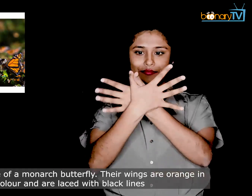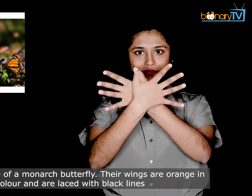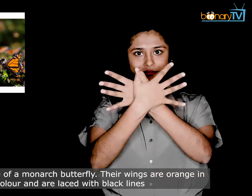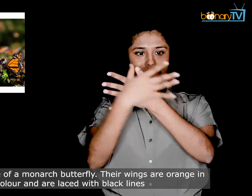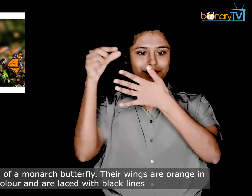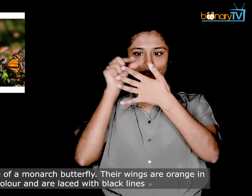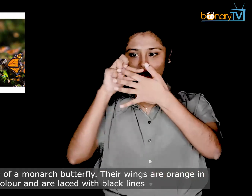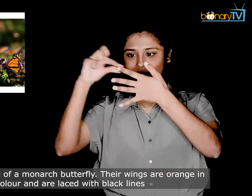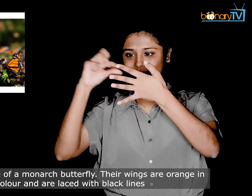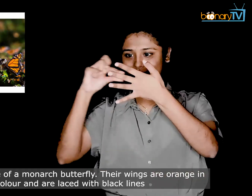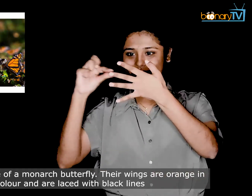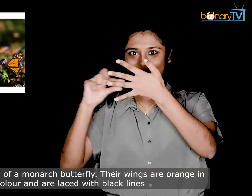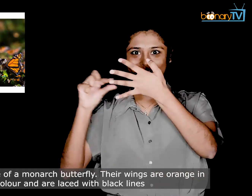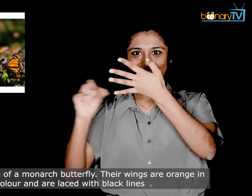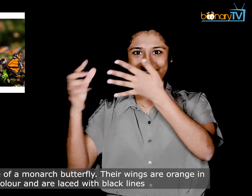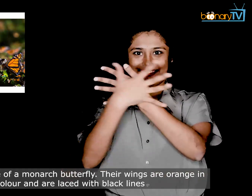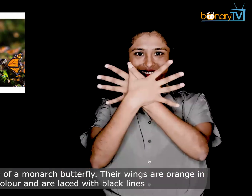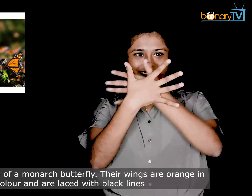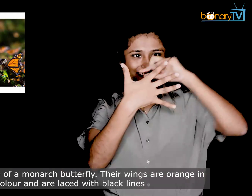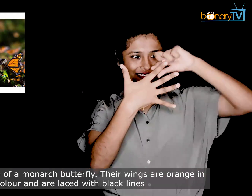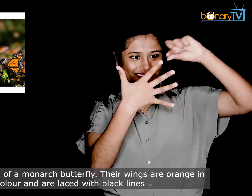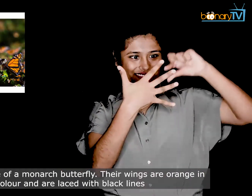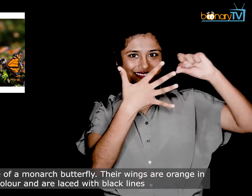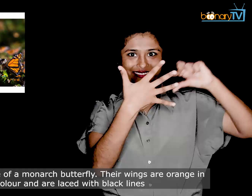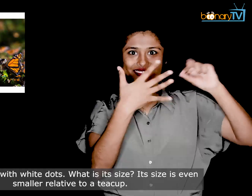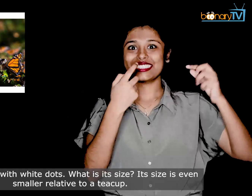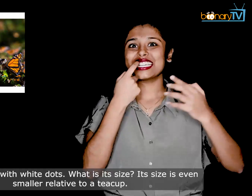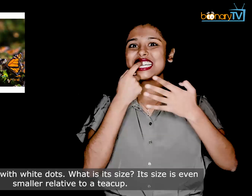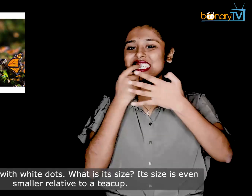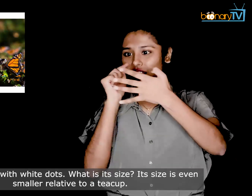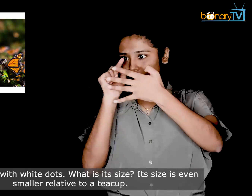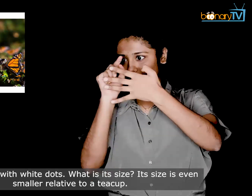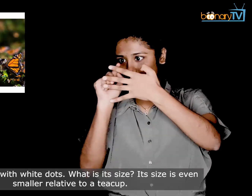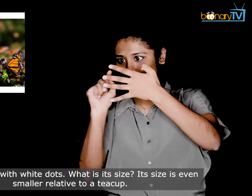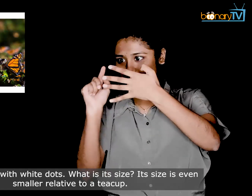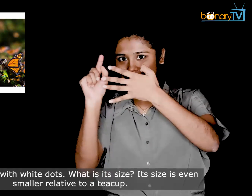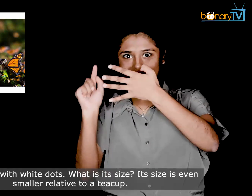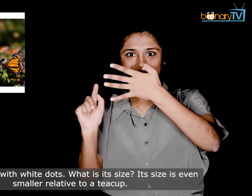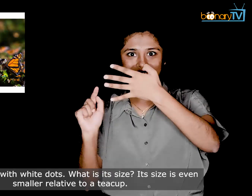colour and are laced with black lines and bordered with white dots.